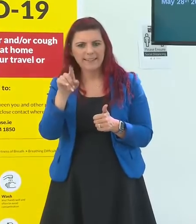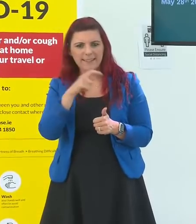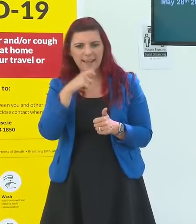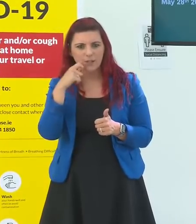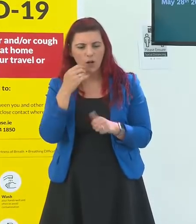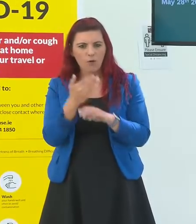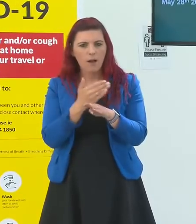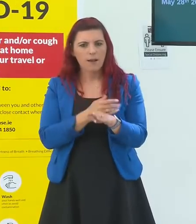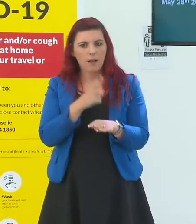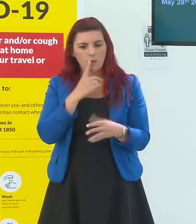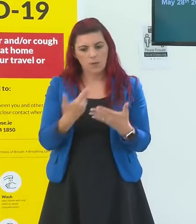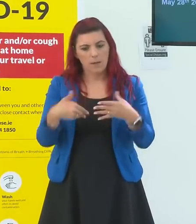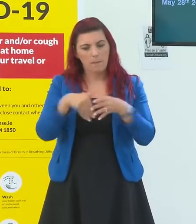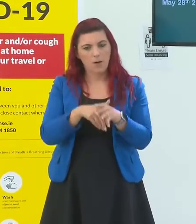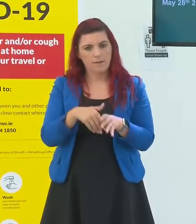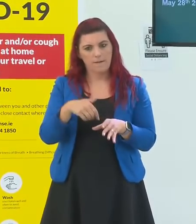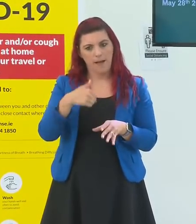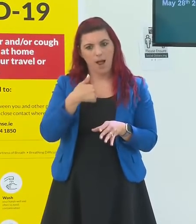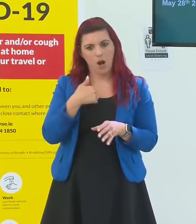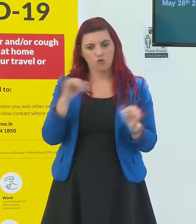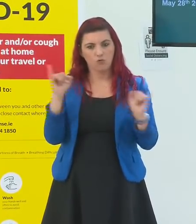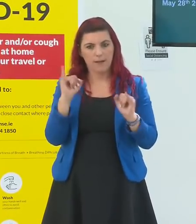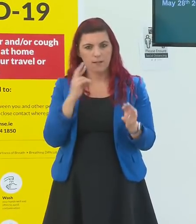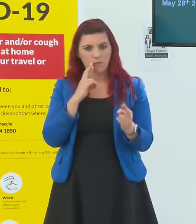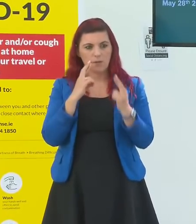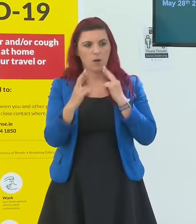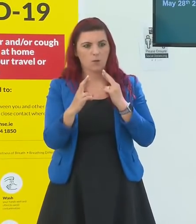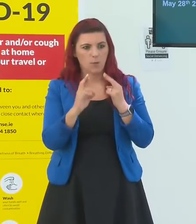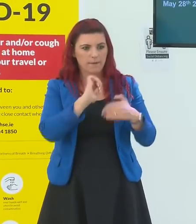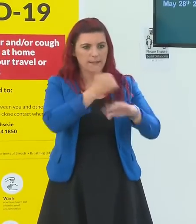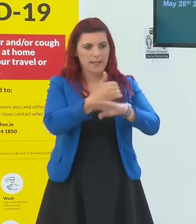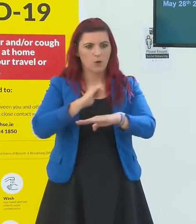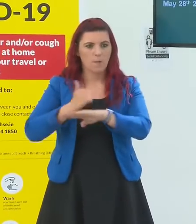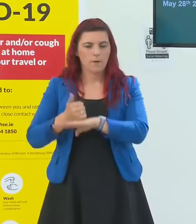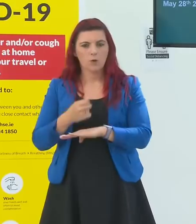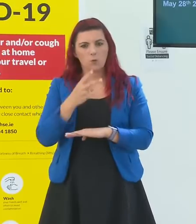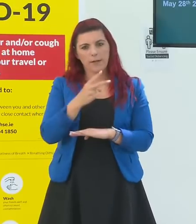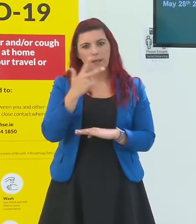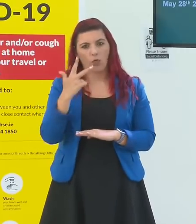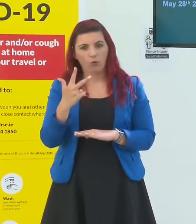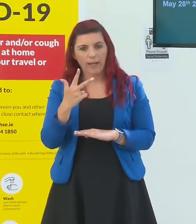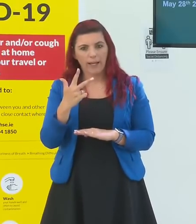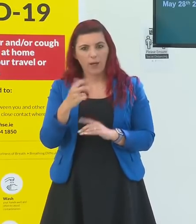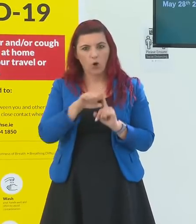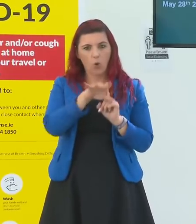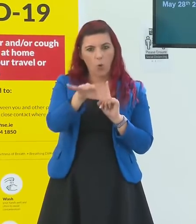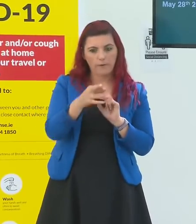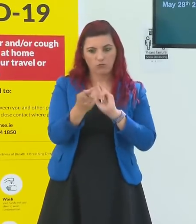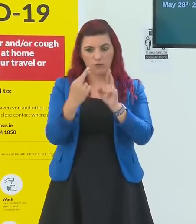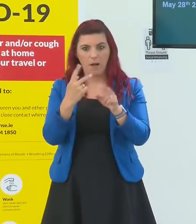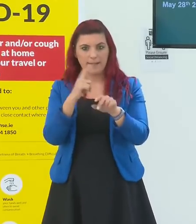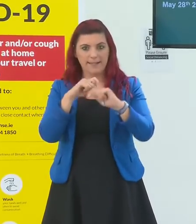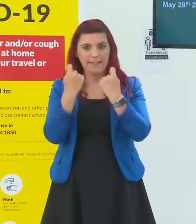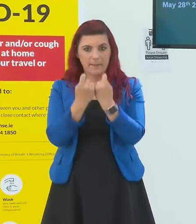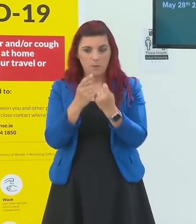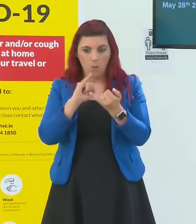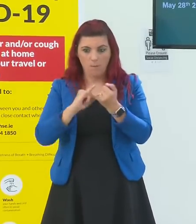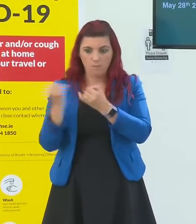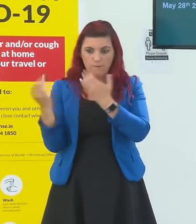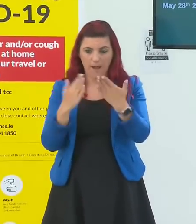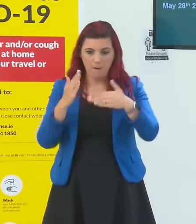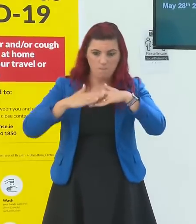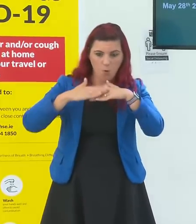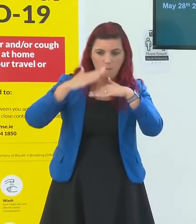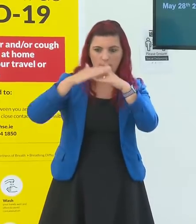part of our crisis response, we've stood up 23 COVID response teams that are providing an enhanced level